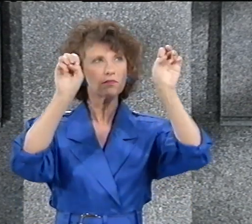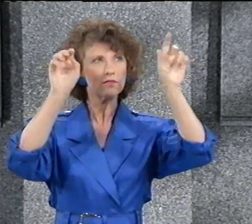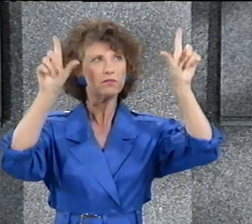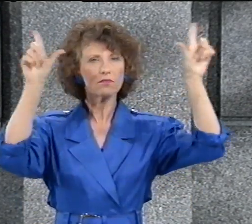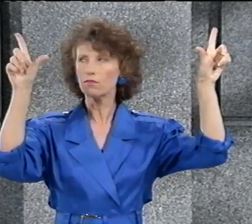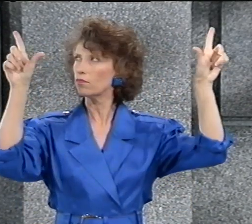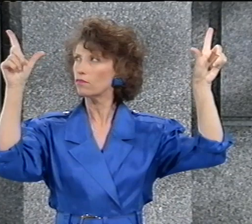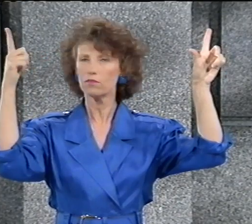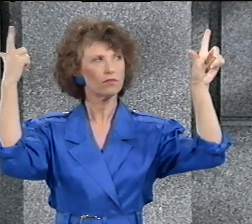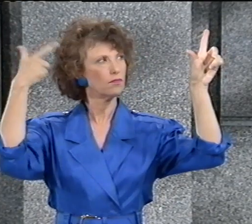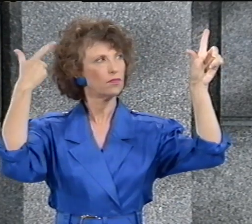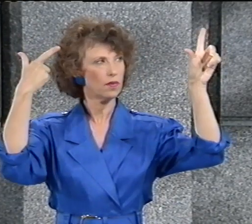story.